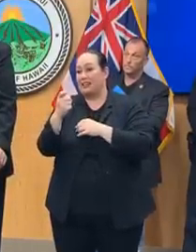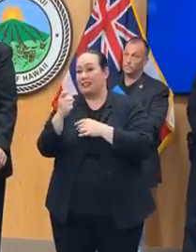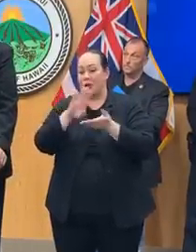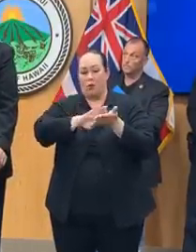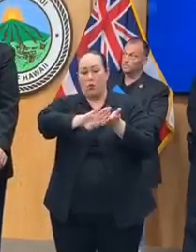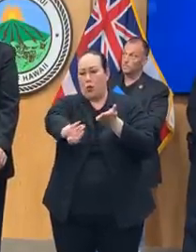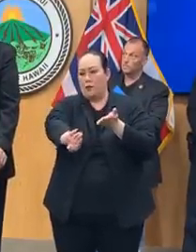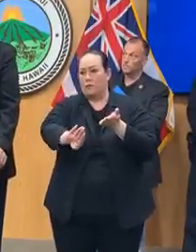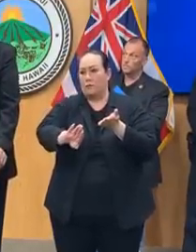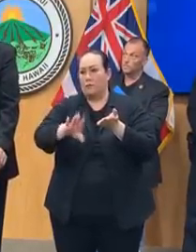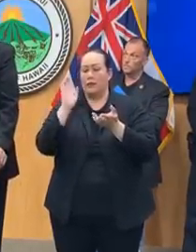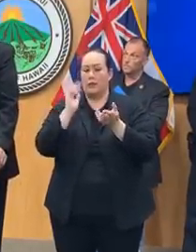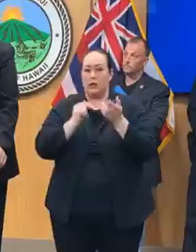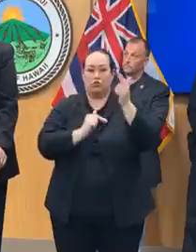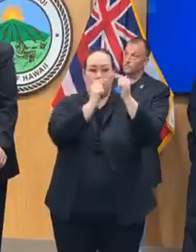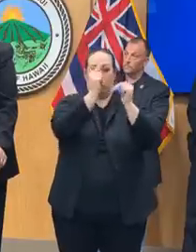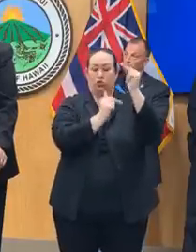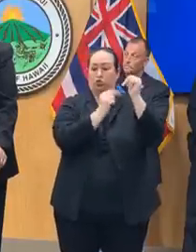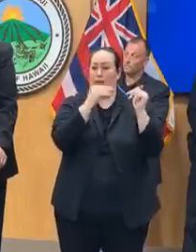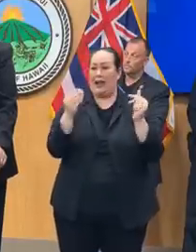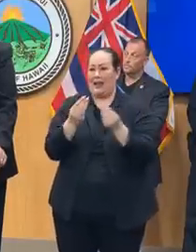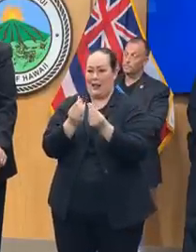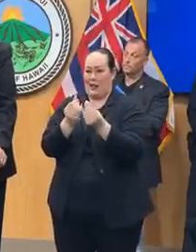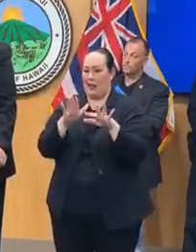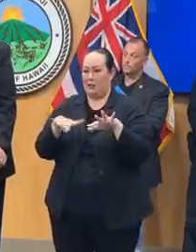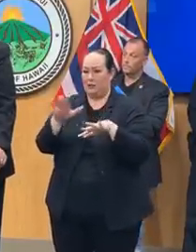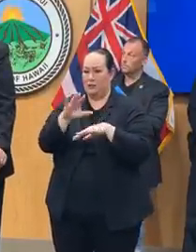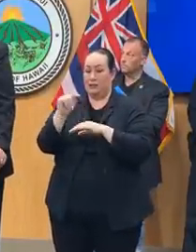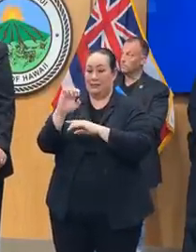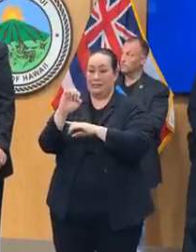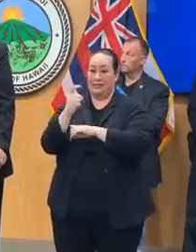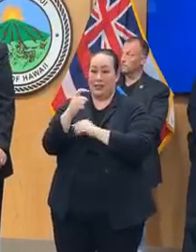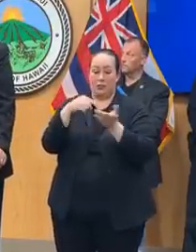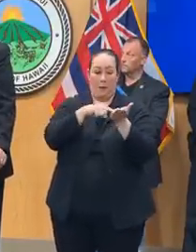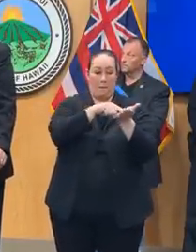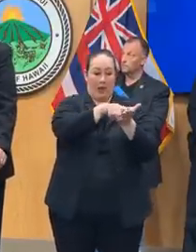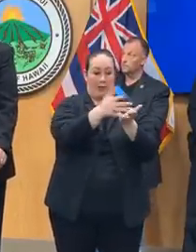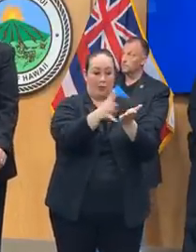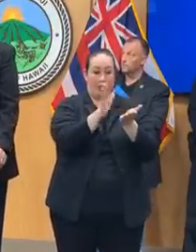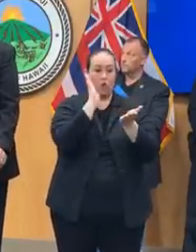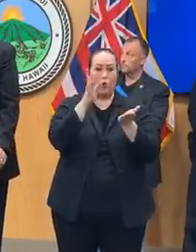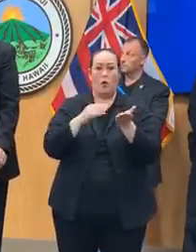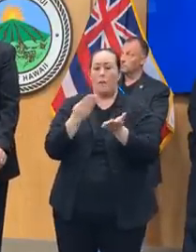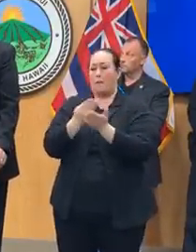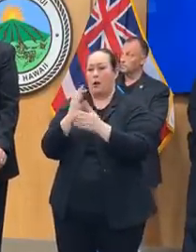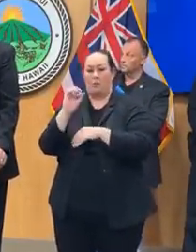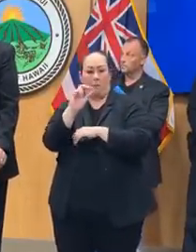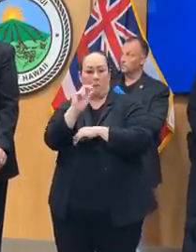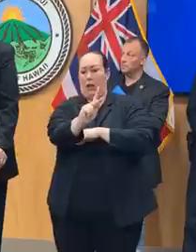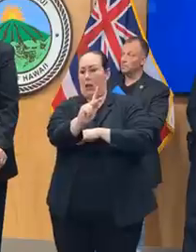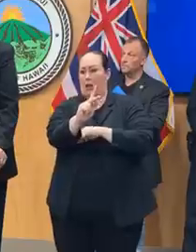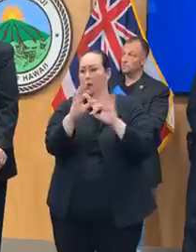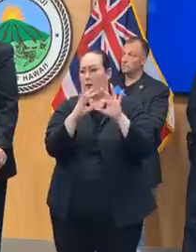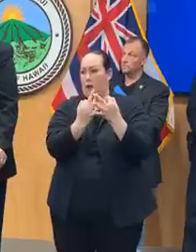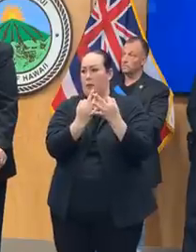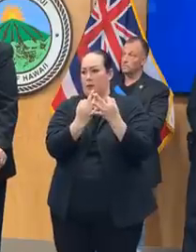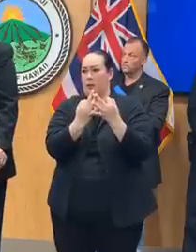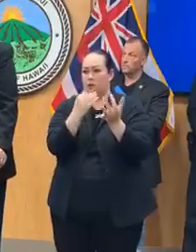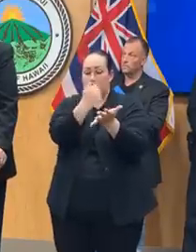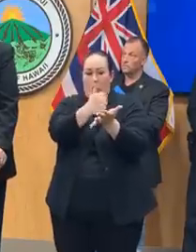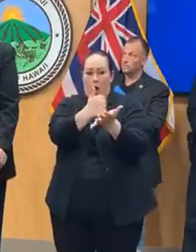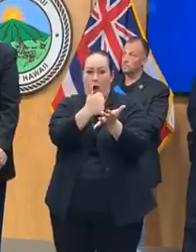includes structures as well as land. The taxes that have already been paid will be refunded to those families, again, to